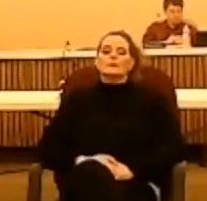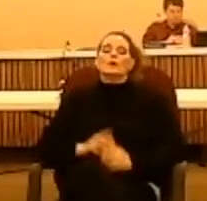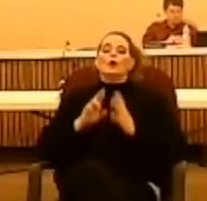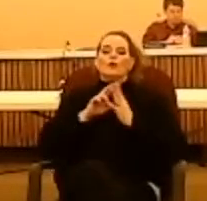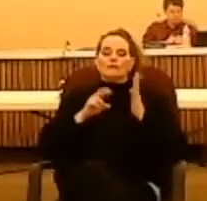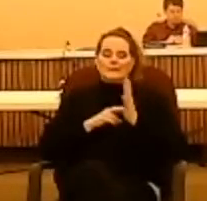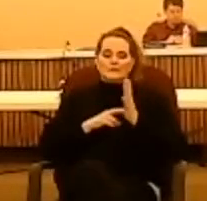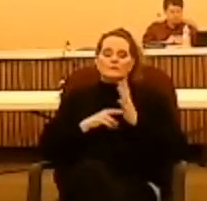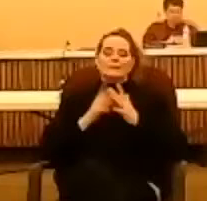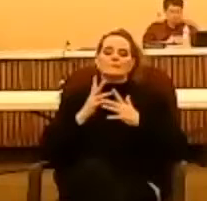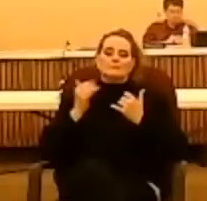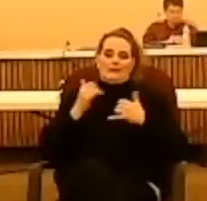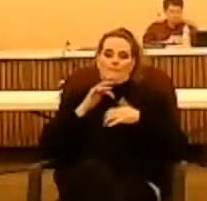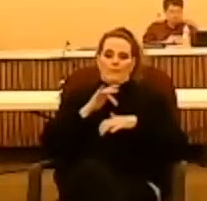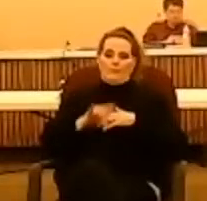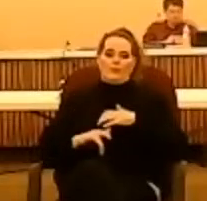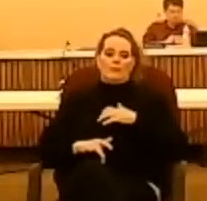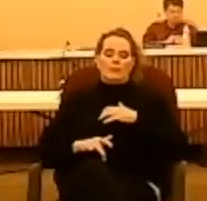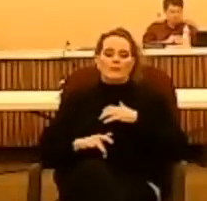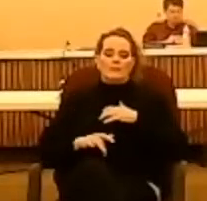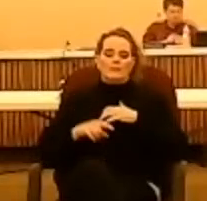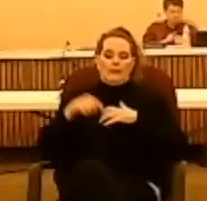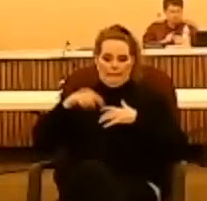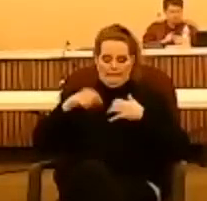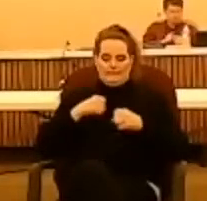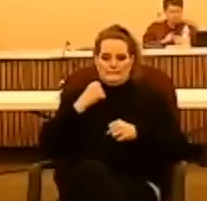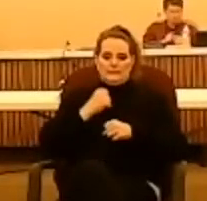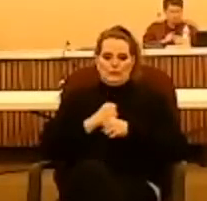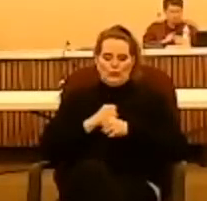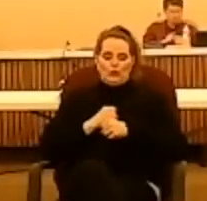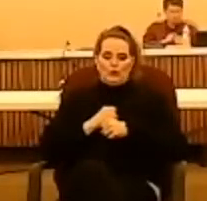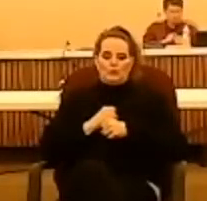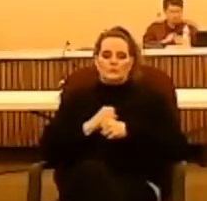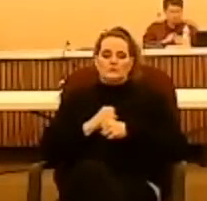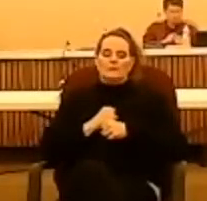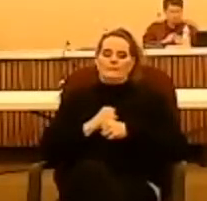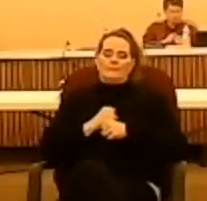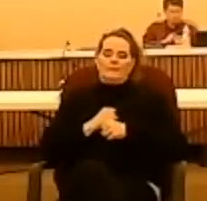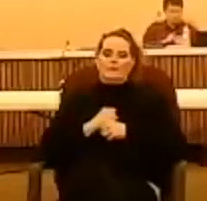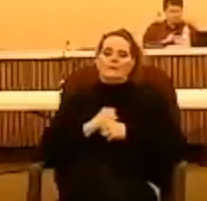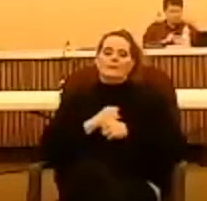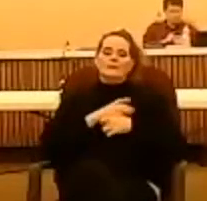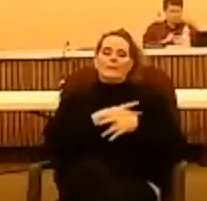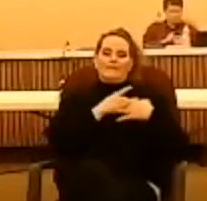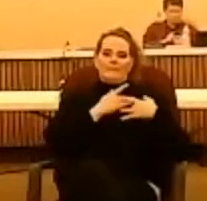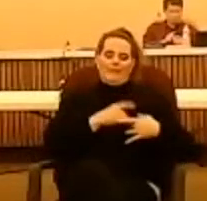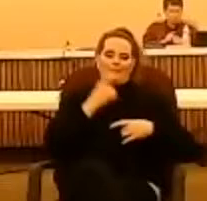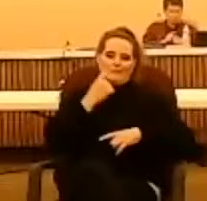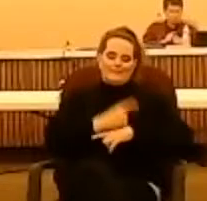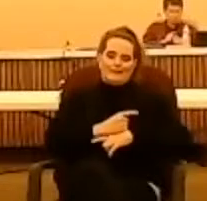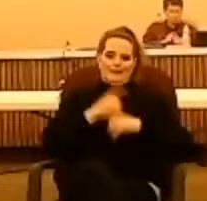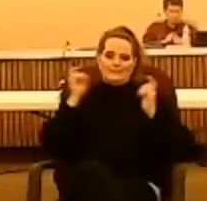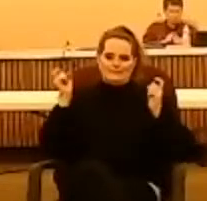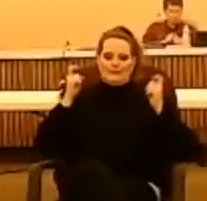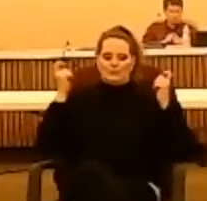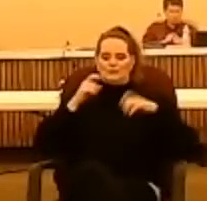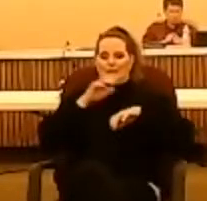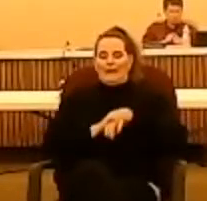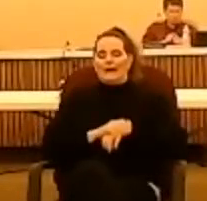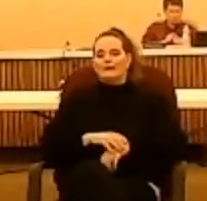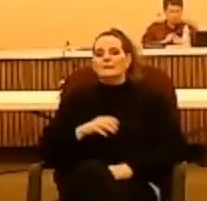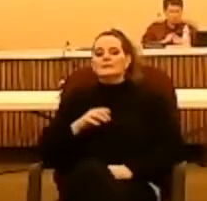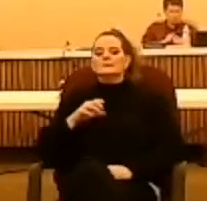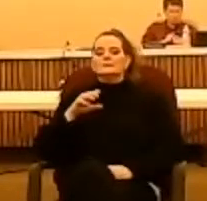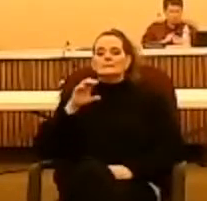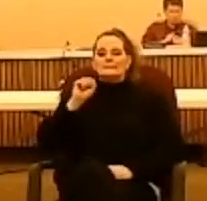Registration is now open for the new this year's version of the Valentine's Day celebration on Saturday, February